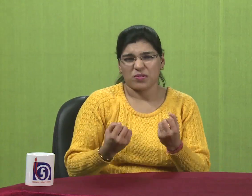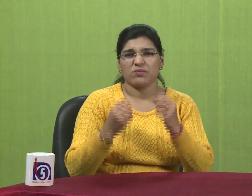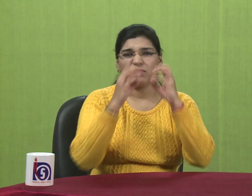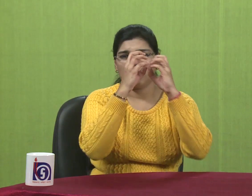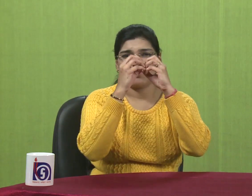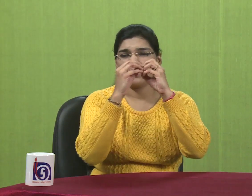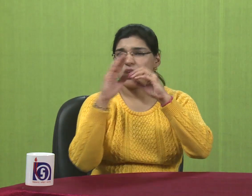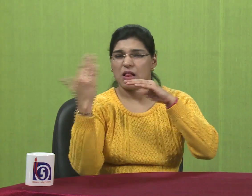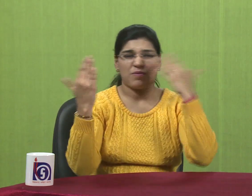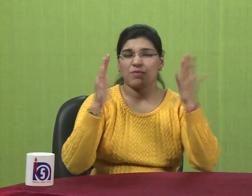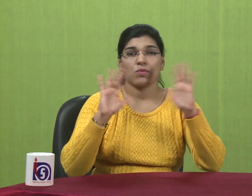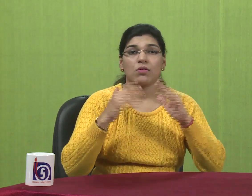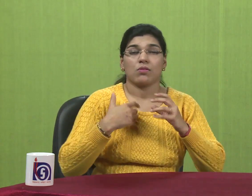Or if you want it to be written